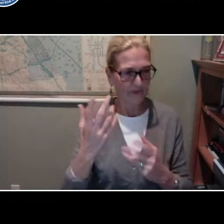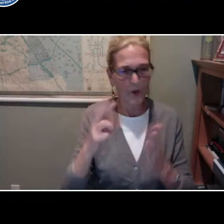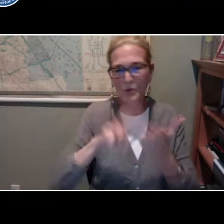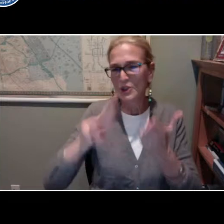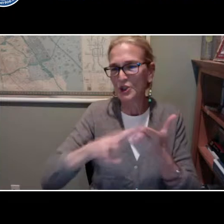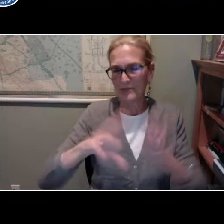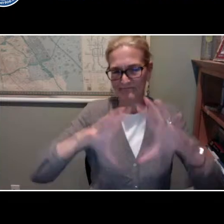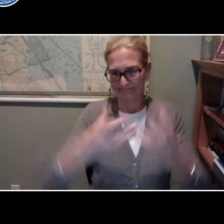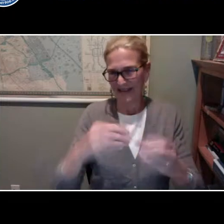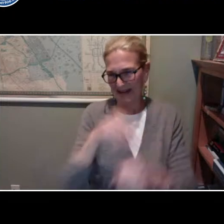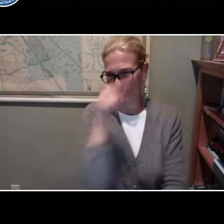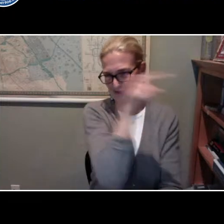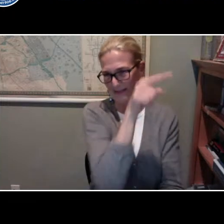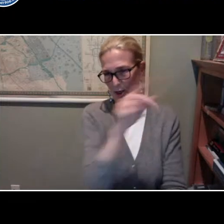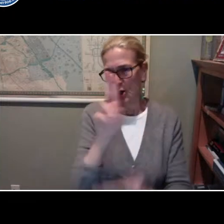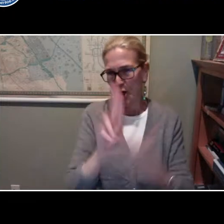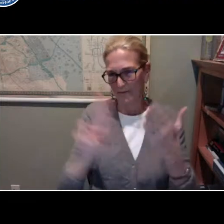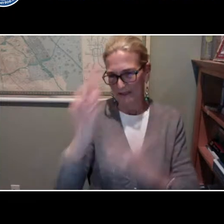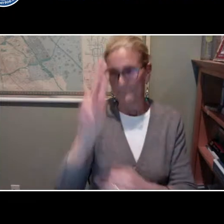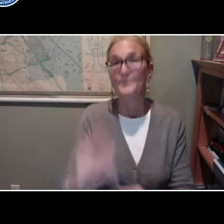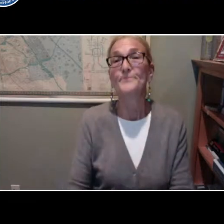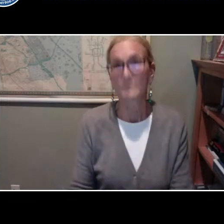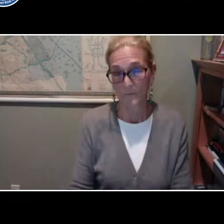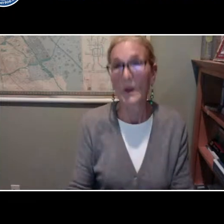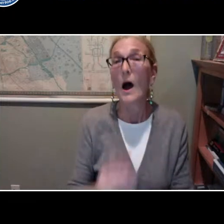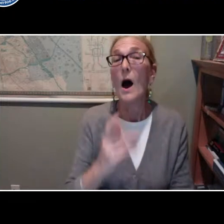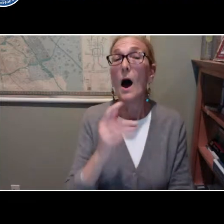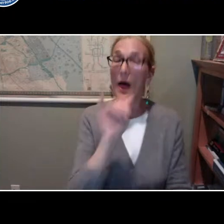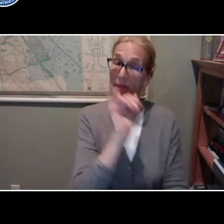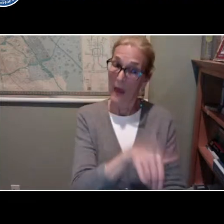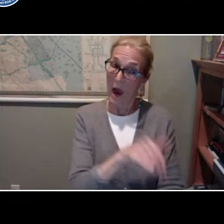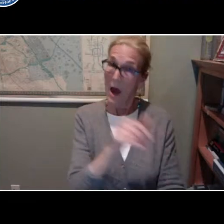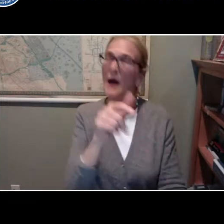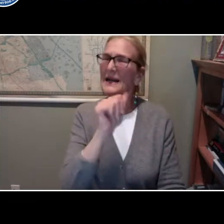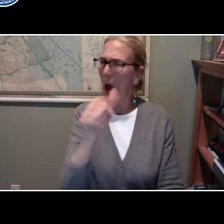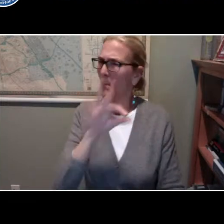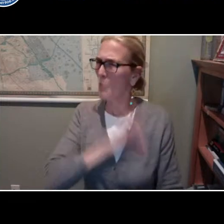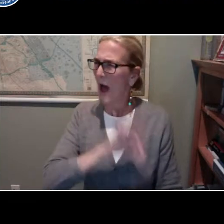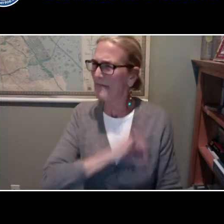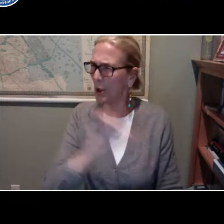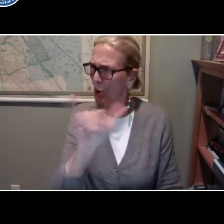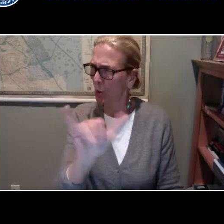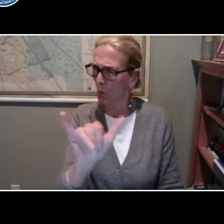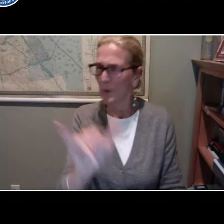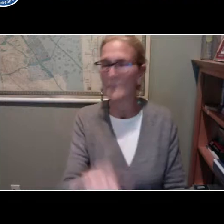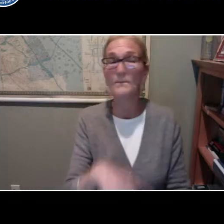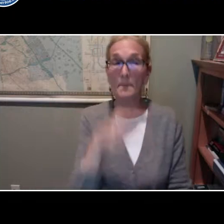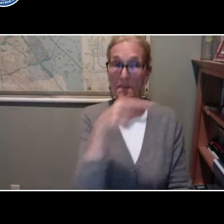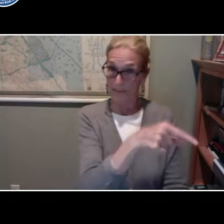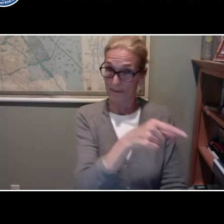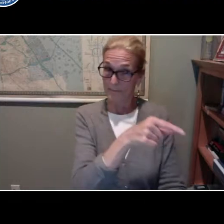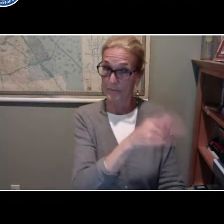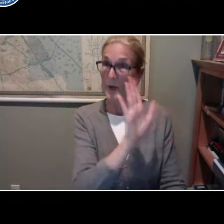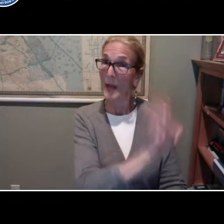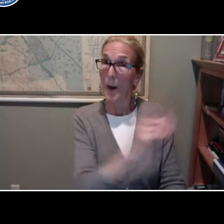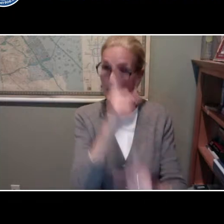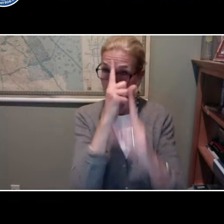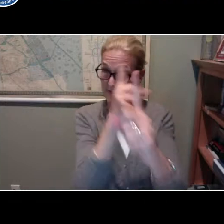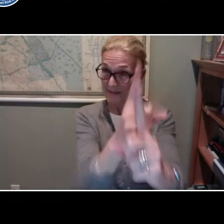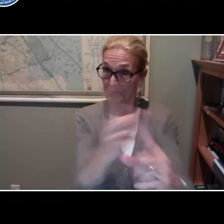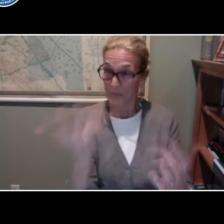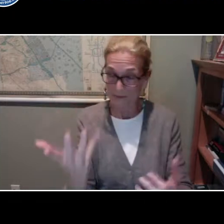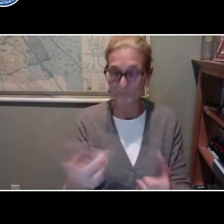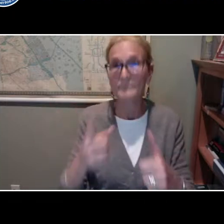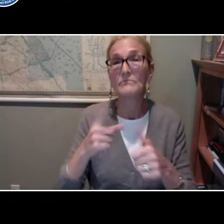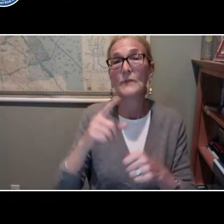State University, which is a private. It's a private research group that's based in the university, and I do believe